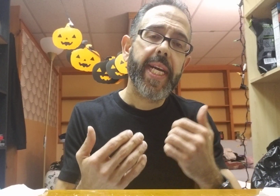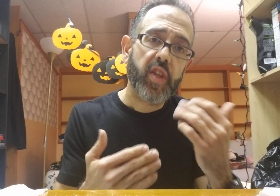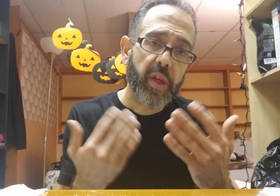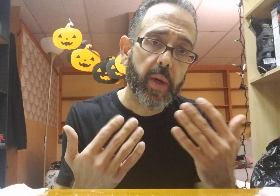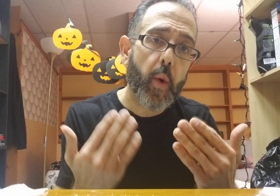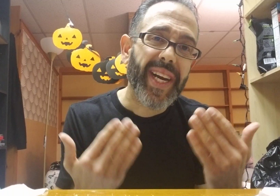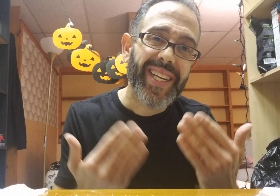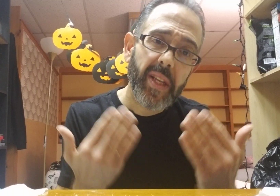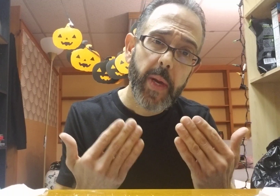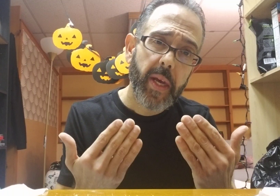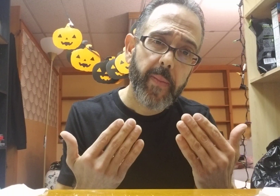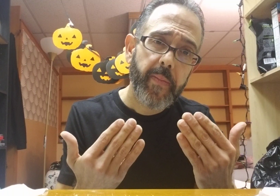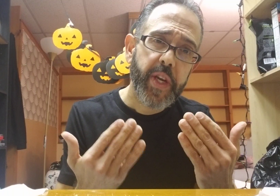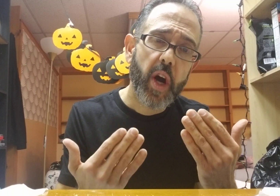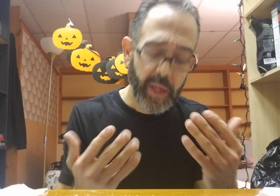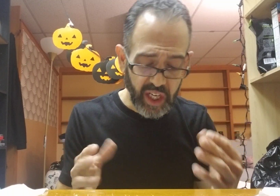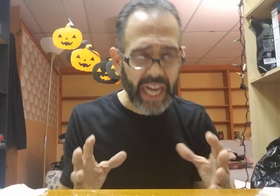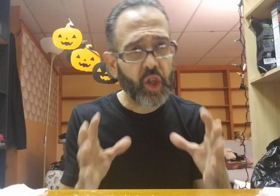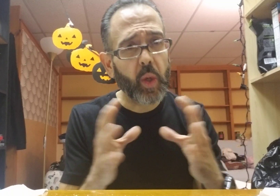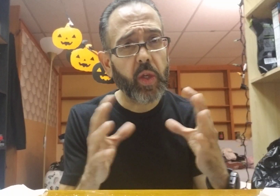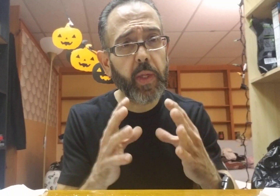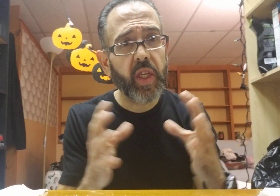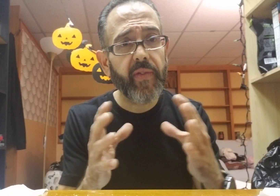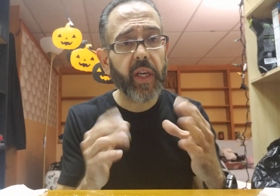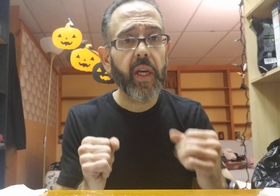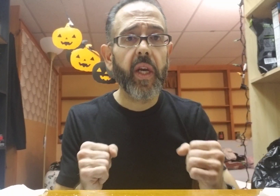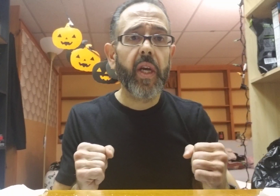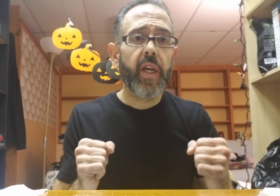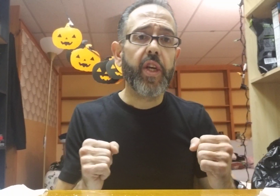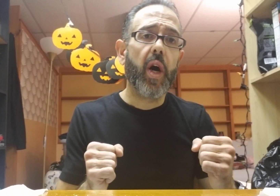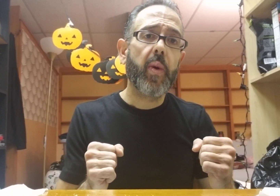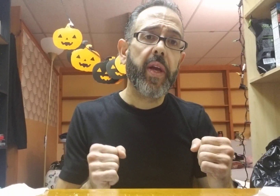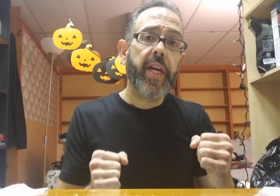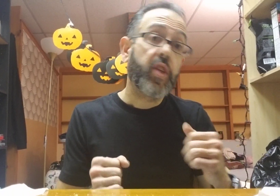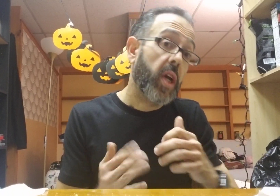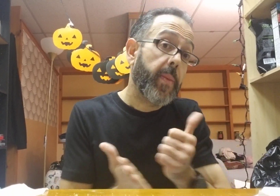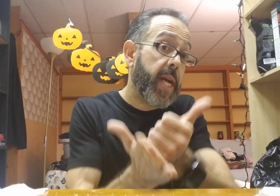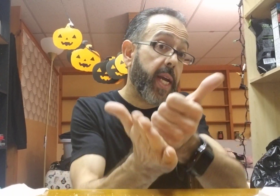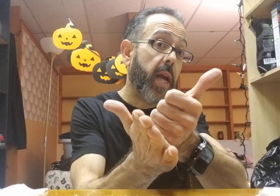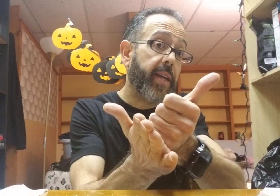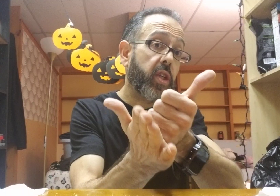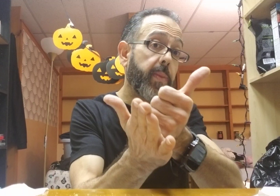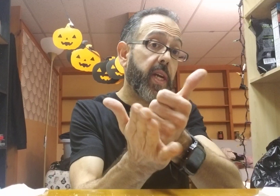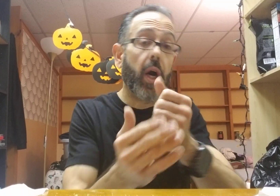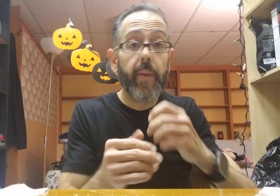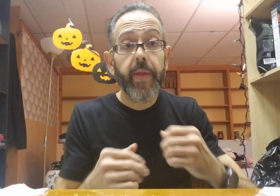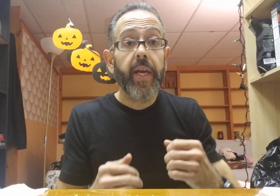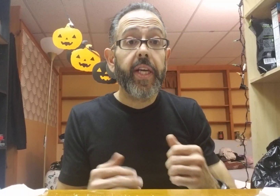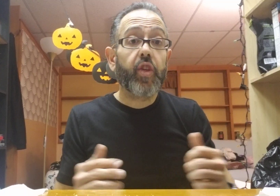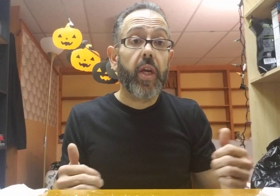a little more intimate. It's not so specific. It's gonna be a nice to meet, or it's gonna be